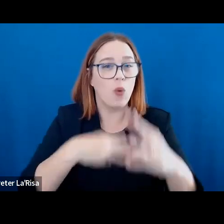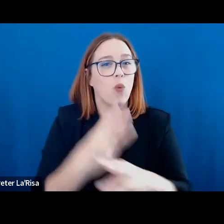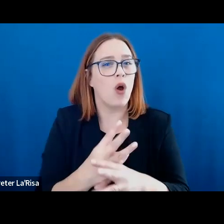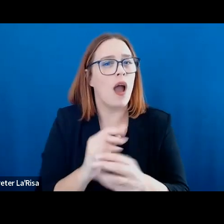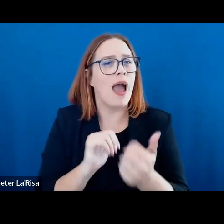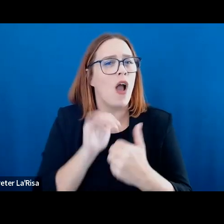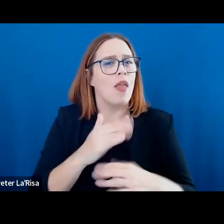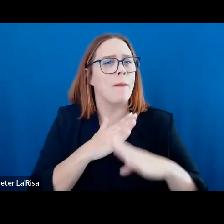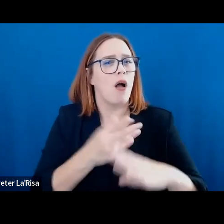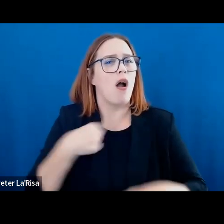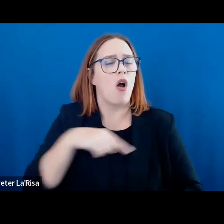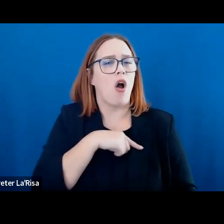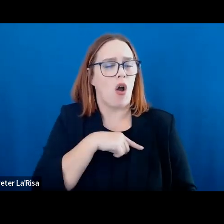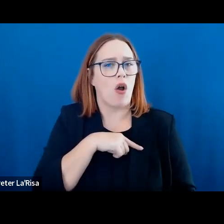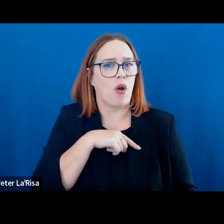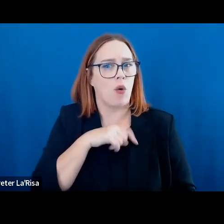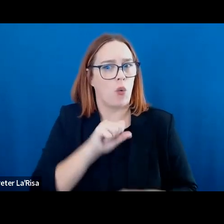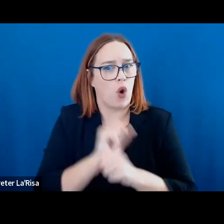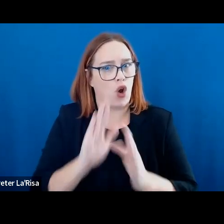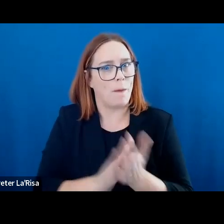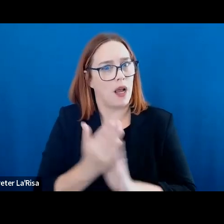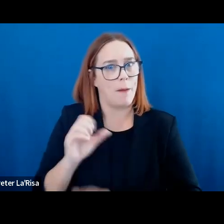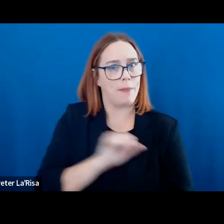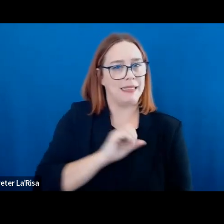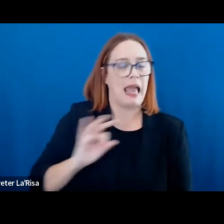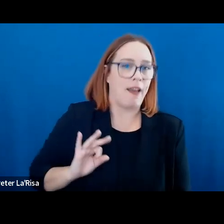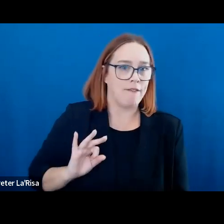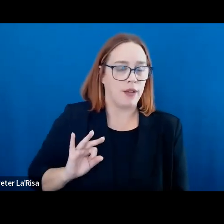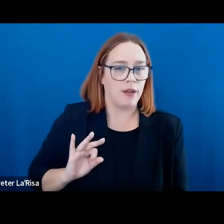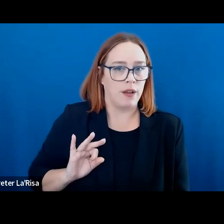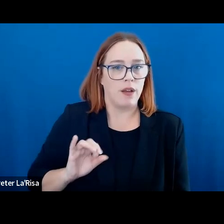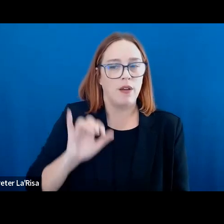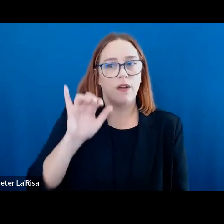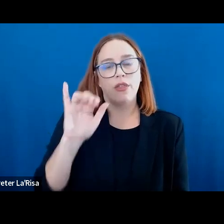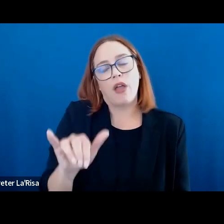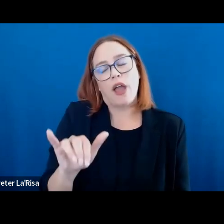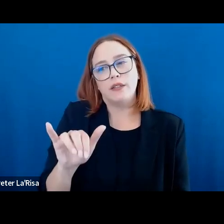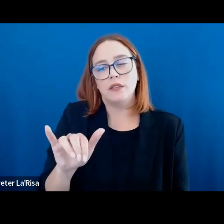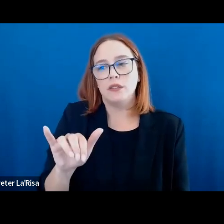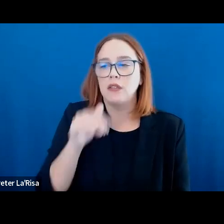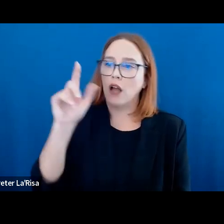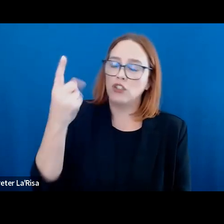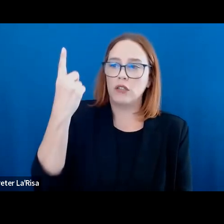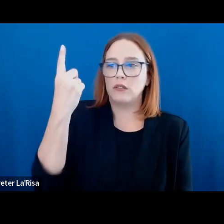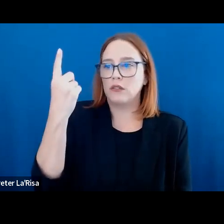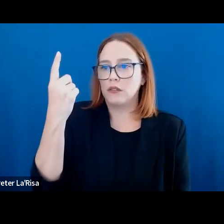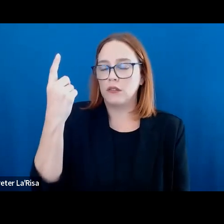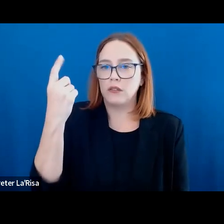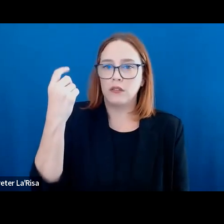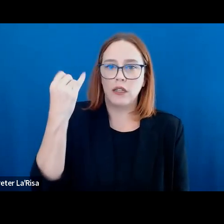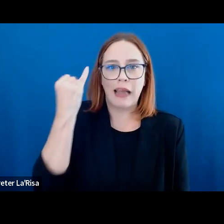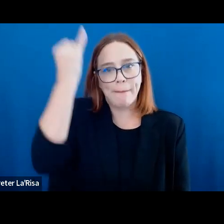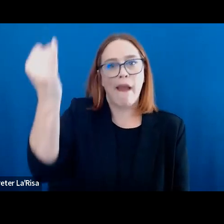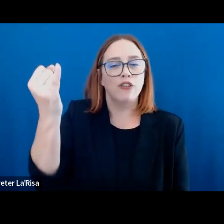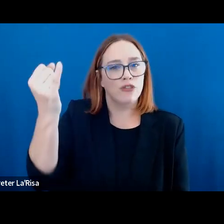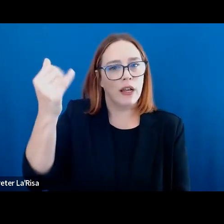when I talk about these systems, this doesn't always look like one person, like you can't, not just imagining a person who is